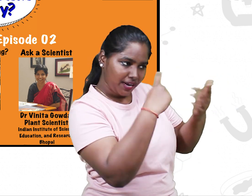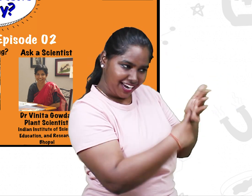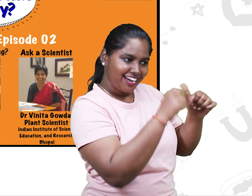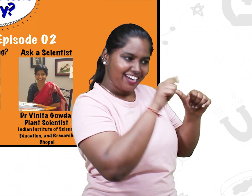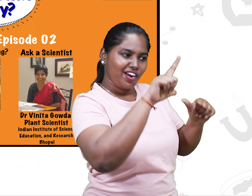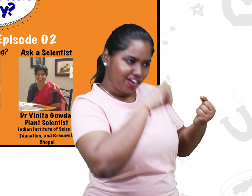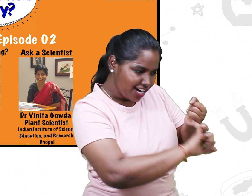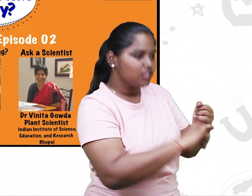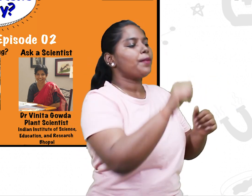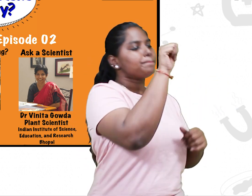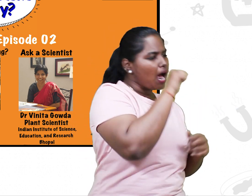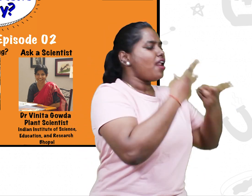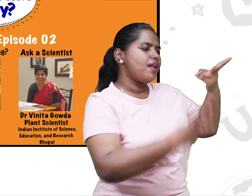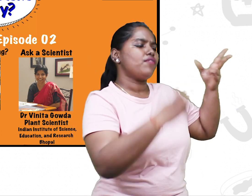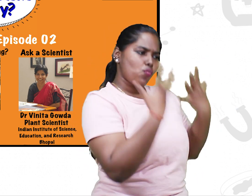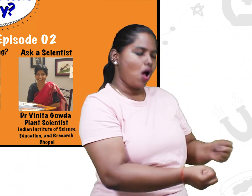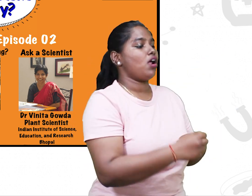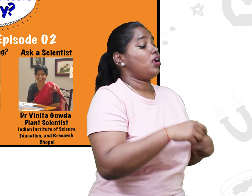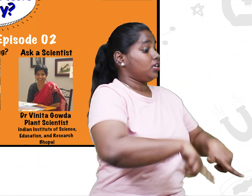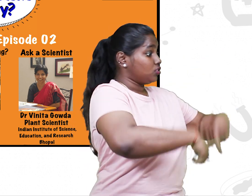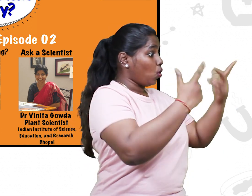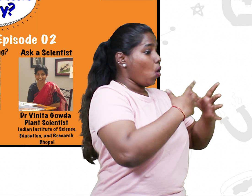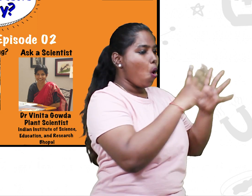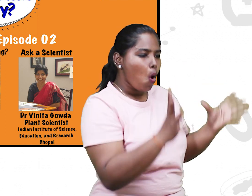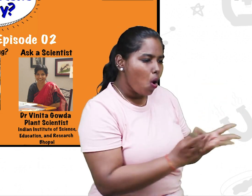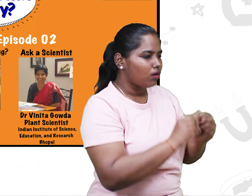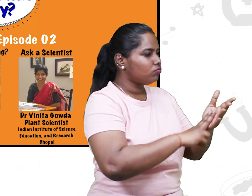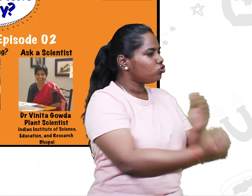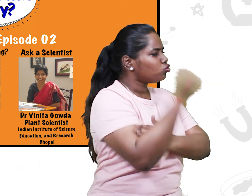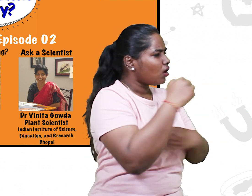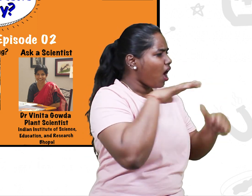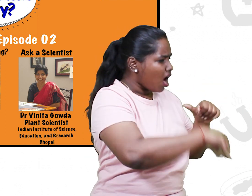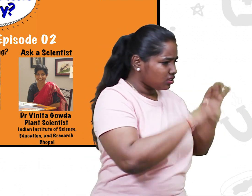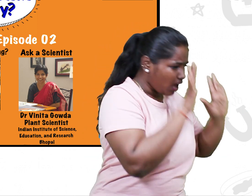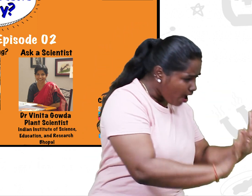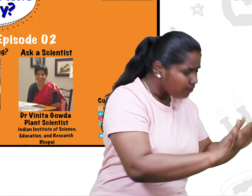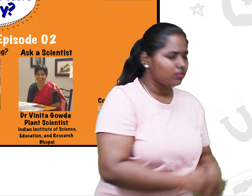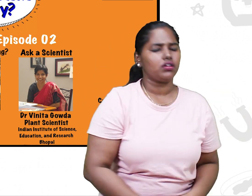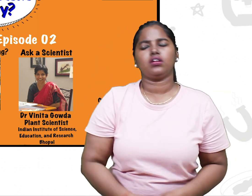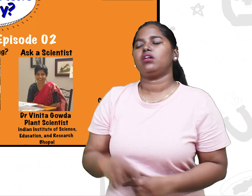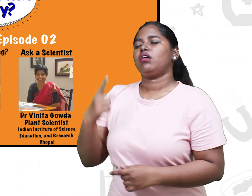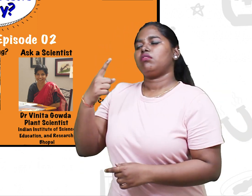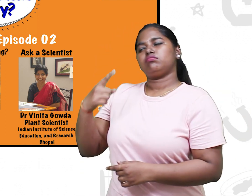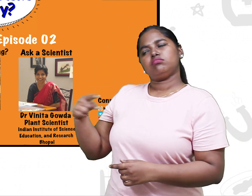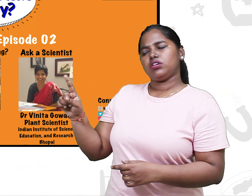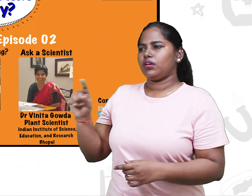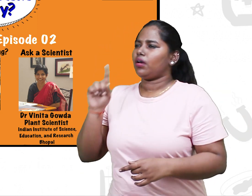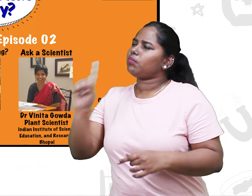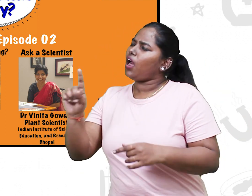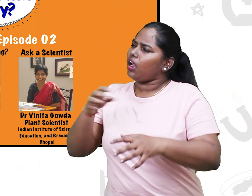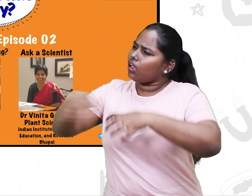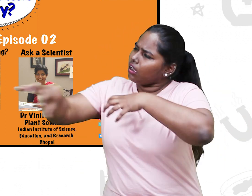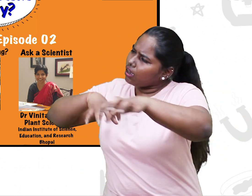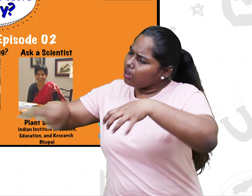And trees don't have access to these nutrient sources all the time, correct? So, if they kept dividing, would they